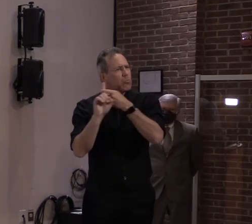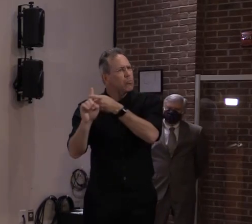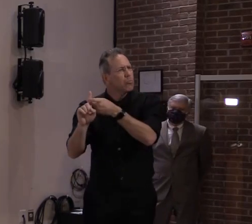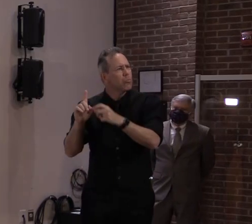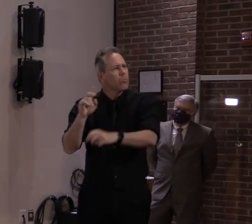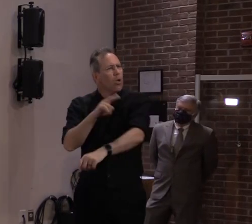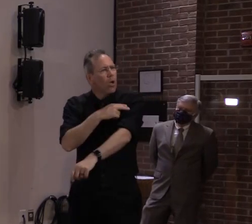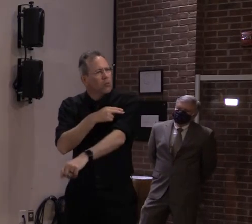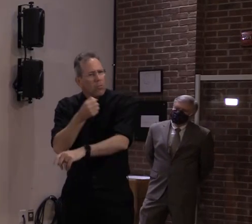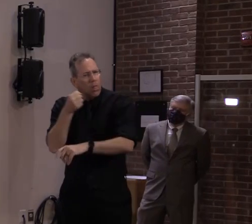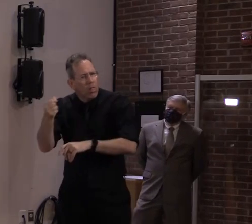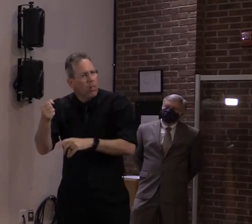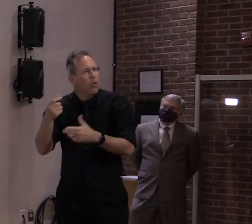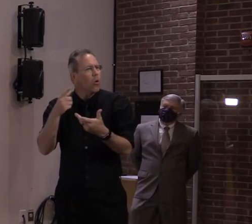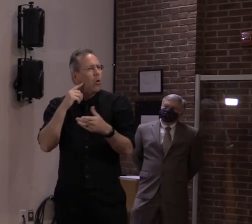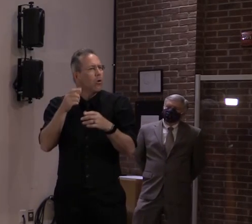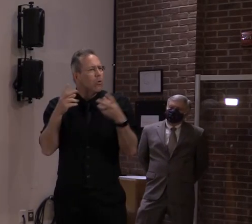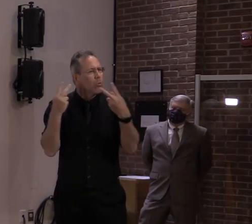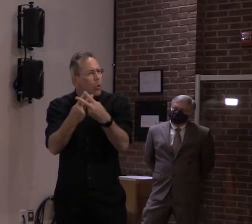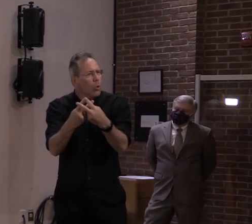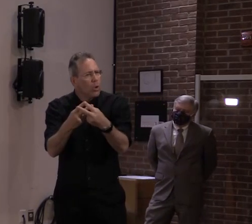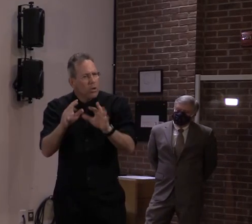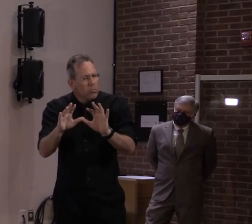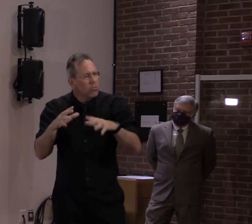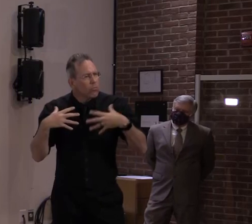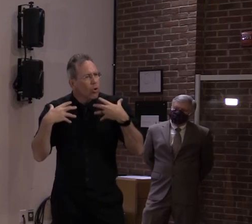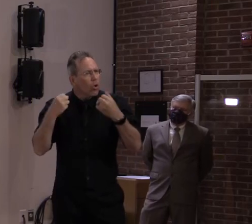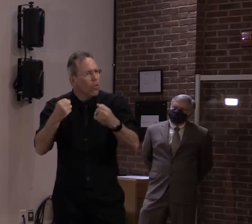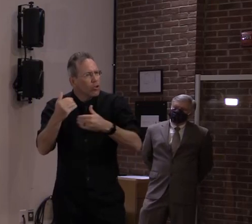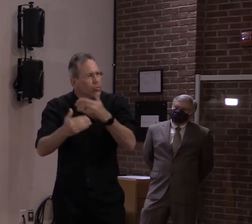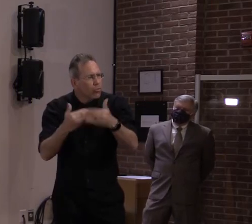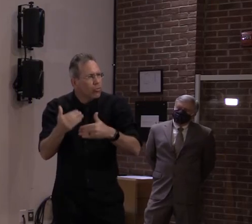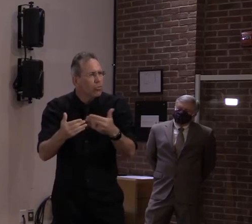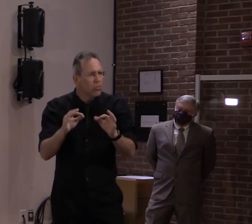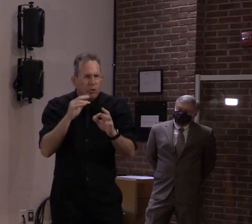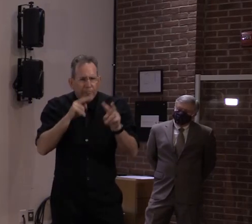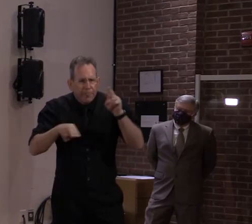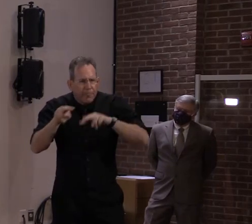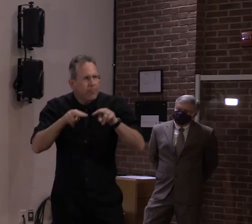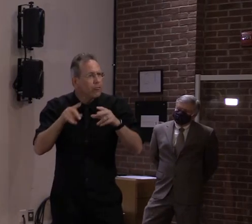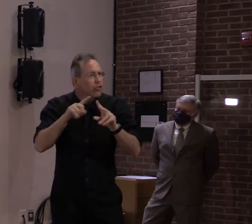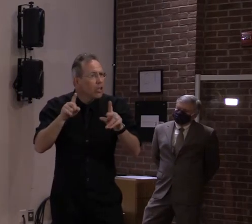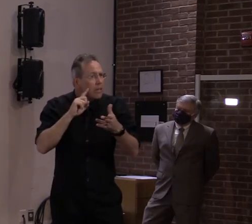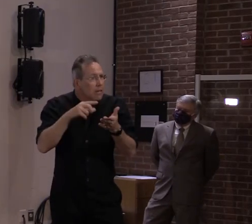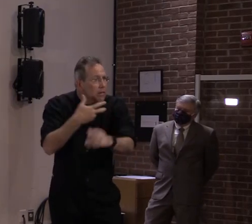and make sure that the rest of the greater community was as safe as it needed to be,